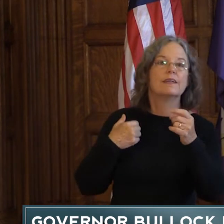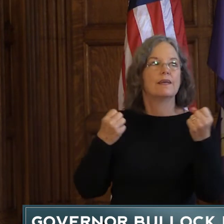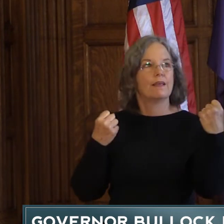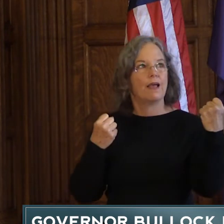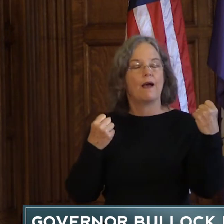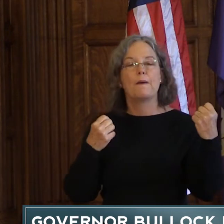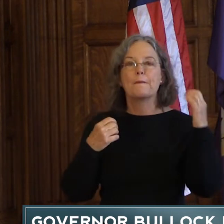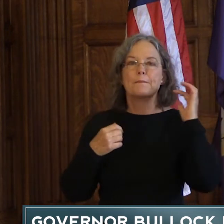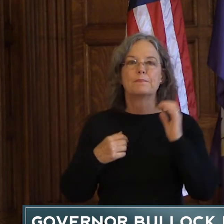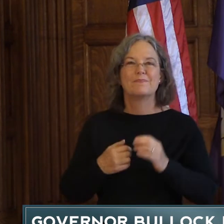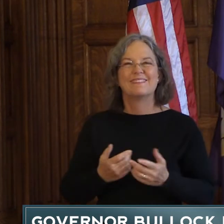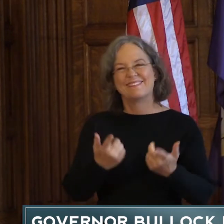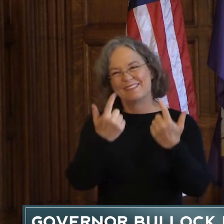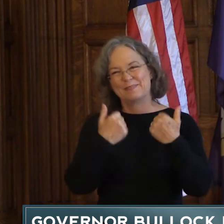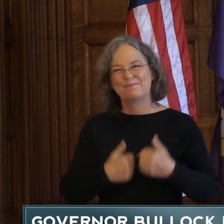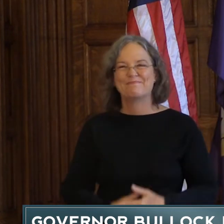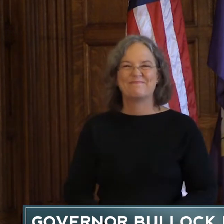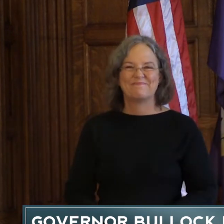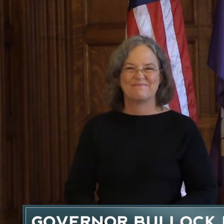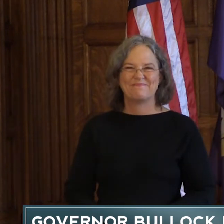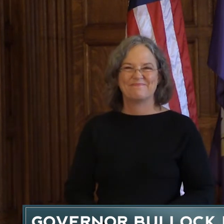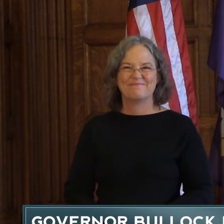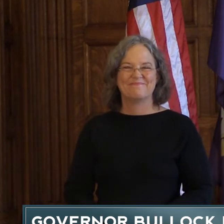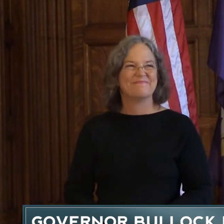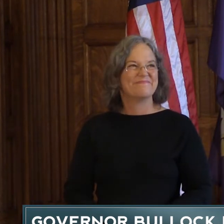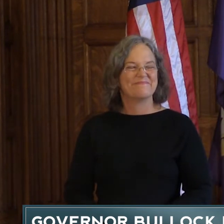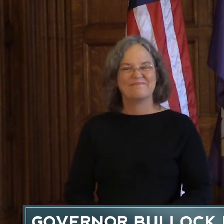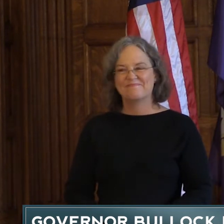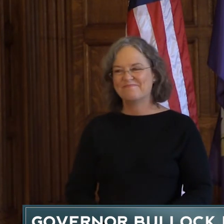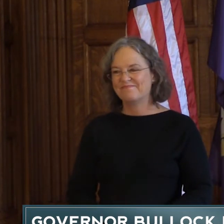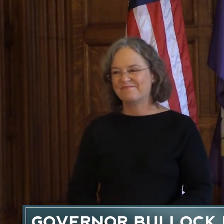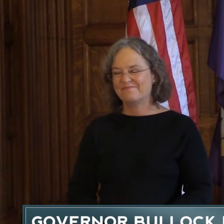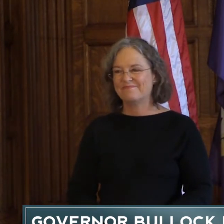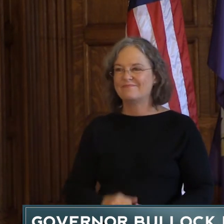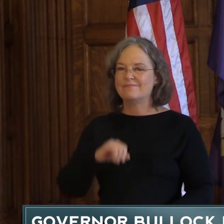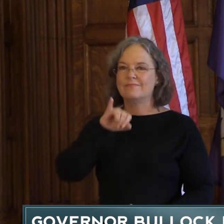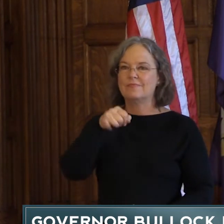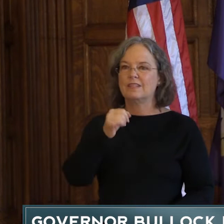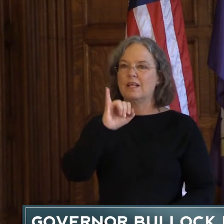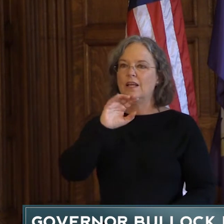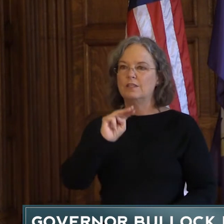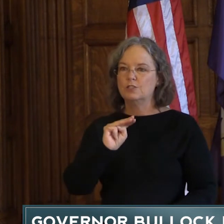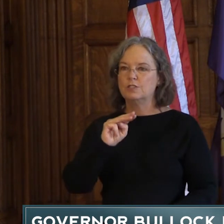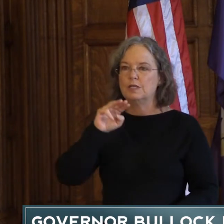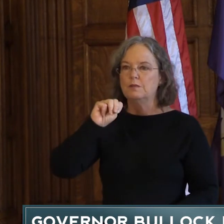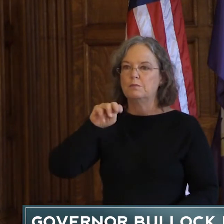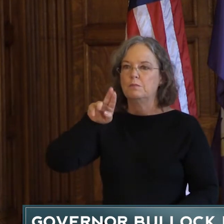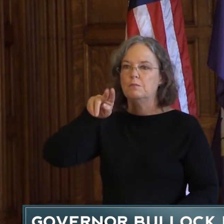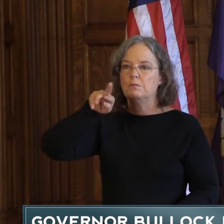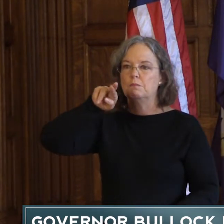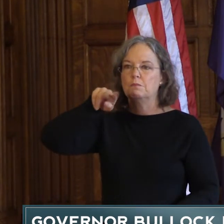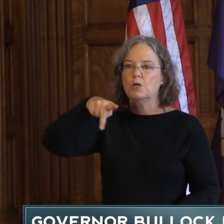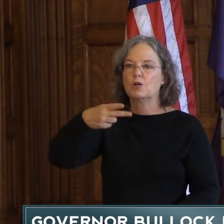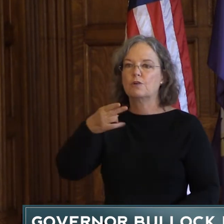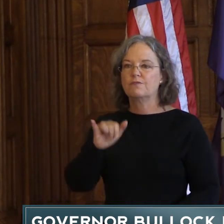Yeah, you have to come up here. Jim Murphy of our Infectious Disease Division.